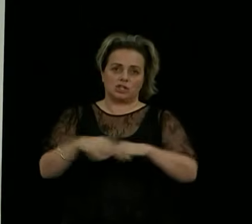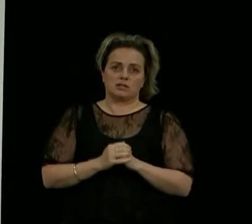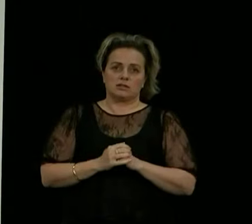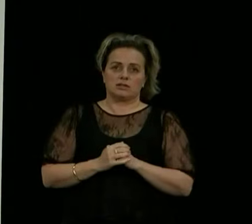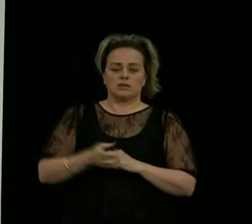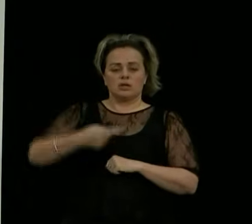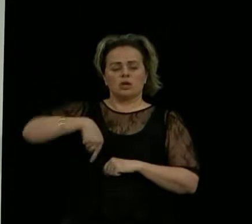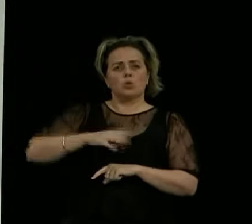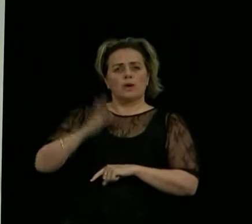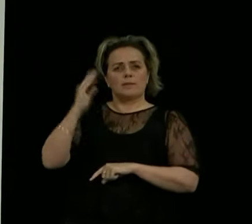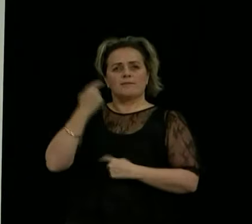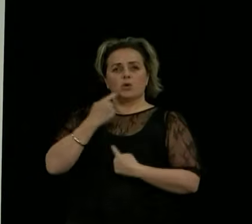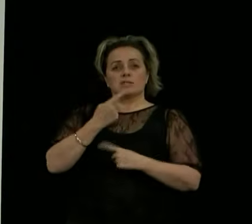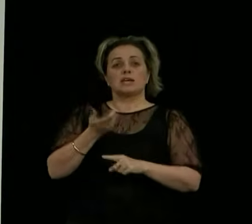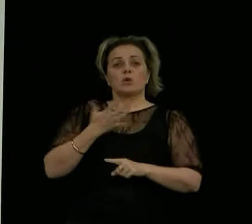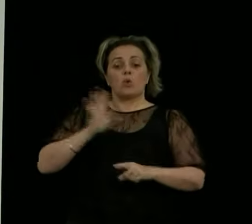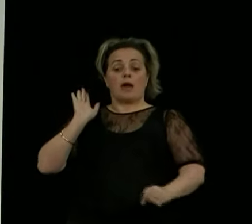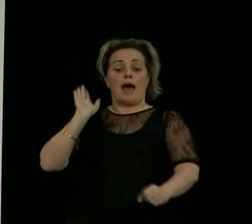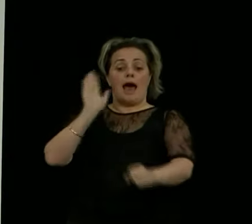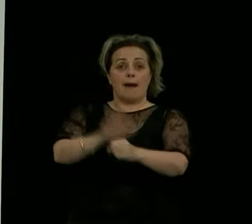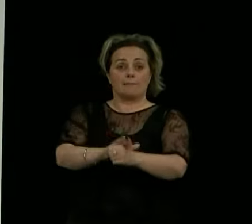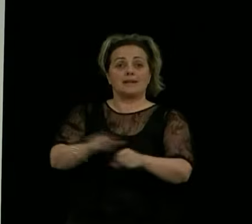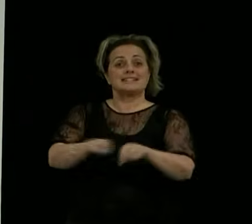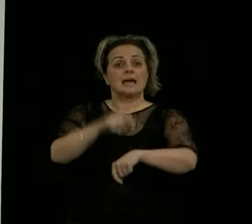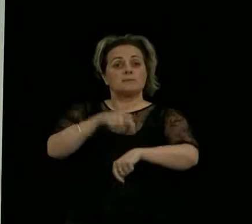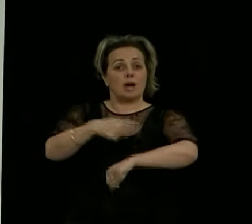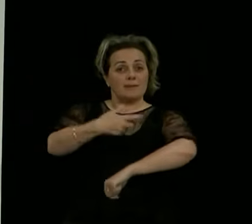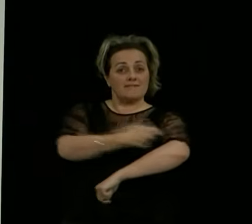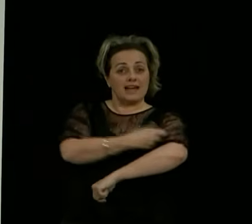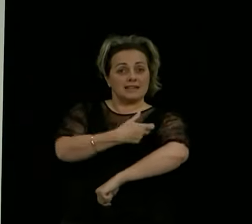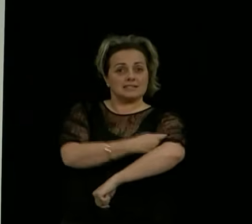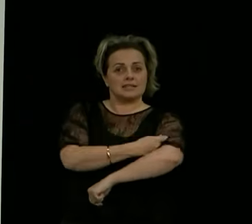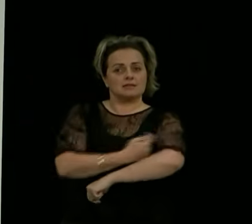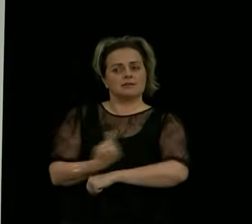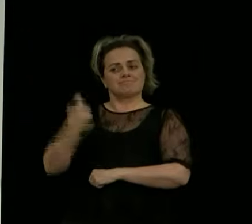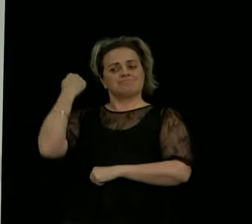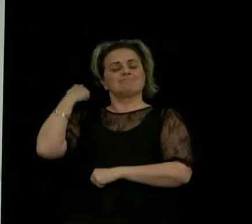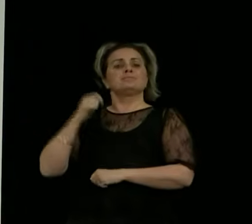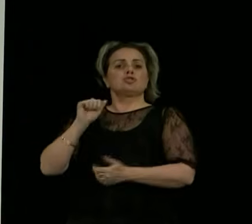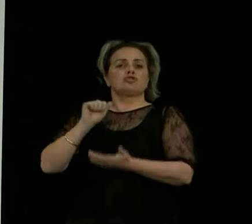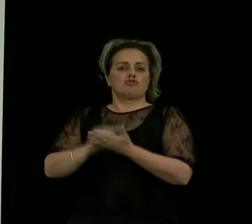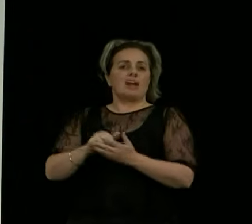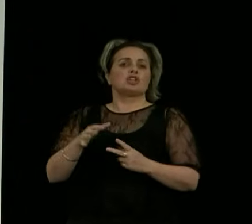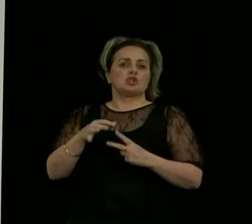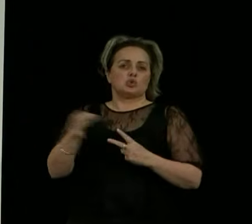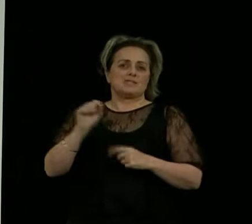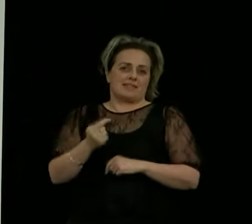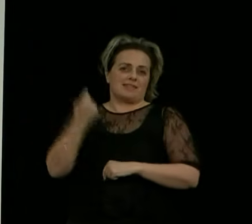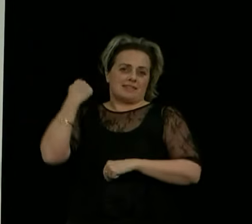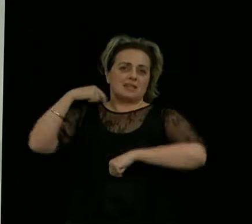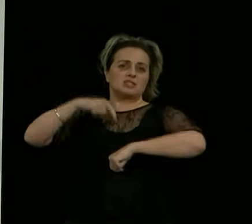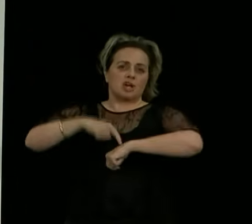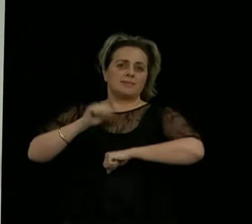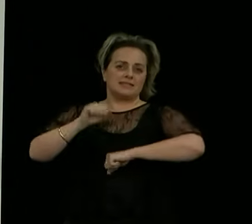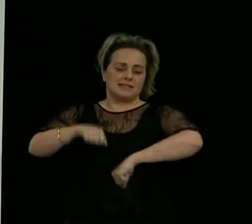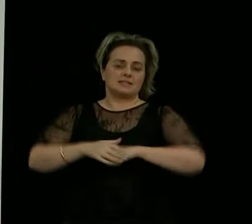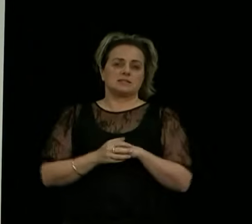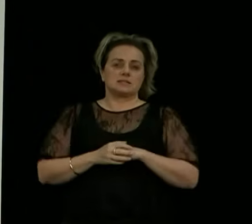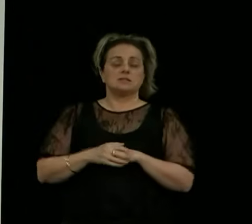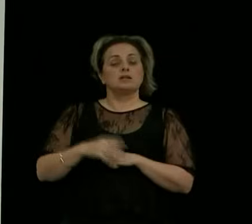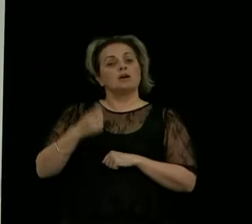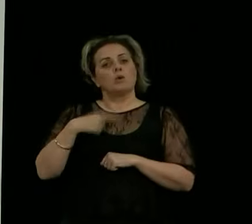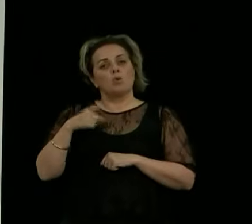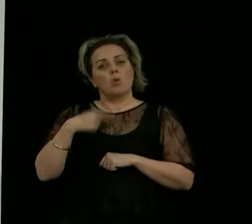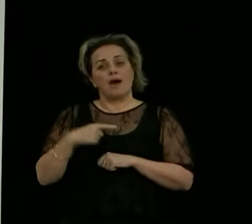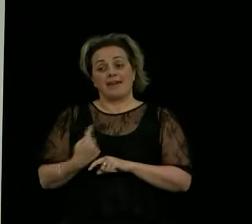adopting an approach of elimination while we vaccinated. That was the right choice and the only choice. That was because at that time